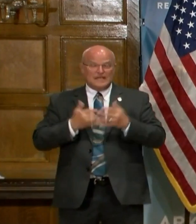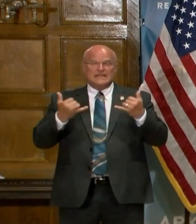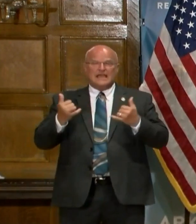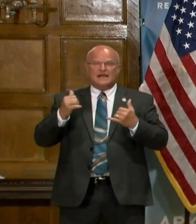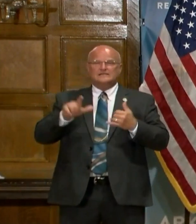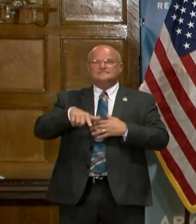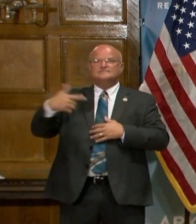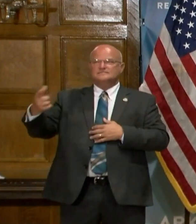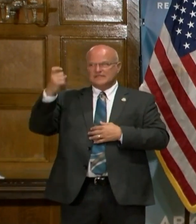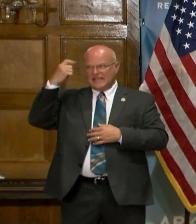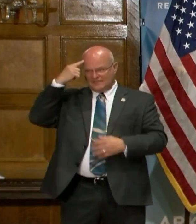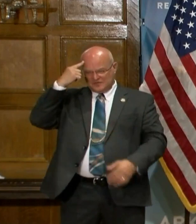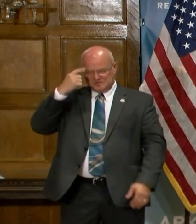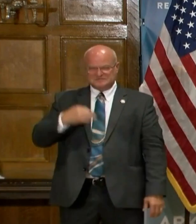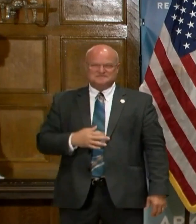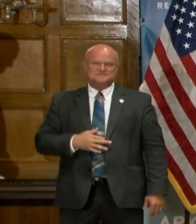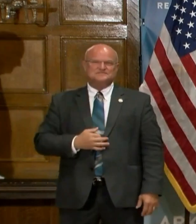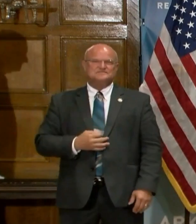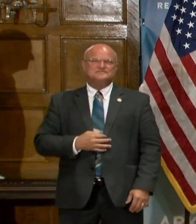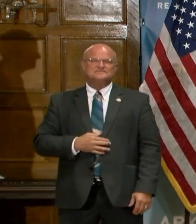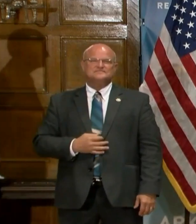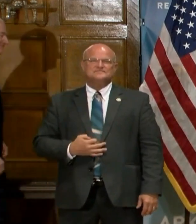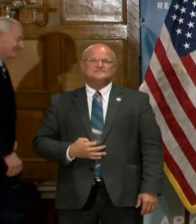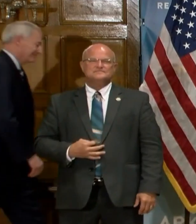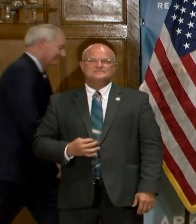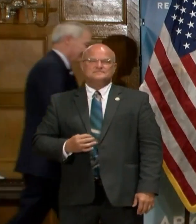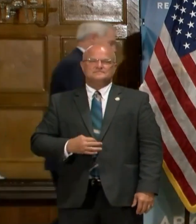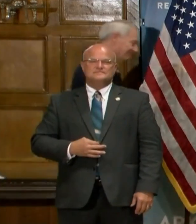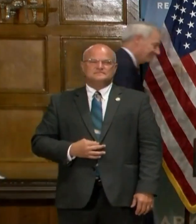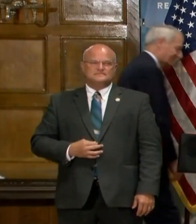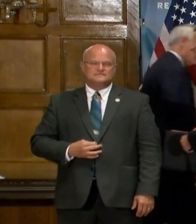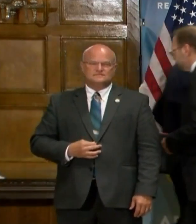that, I'll go ahead and turn it back over to the governor.